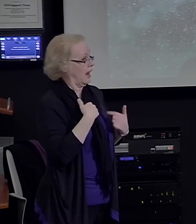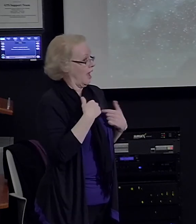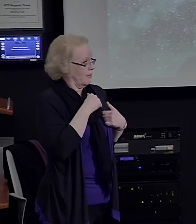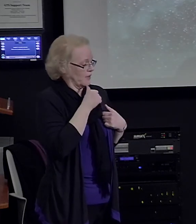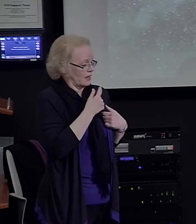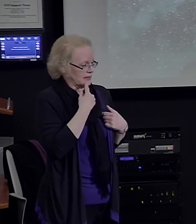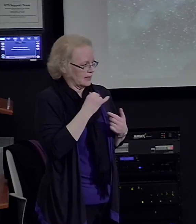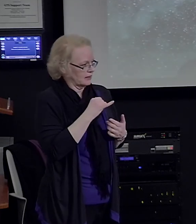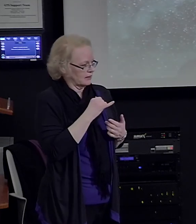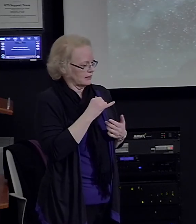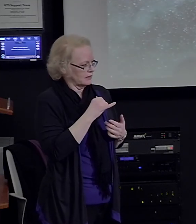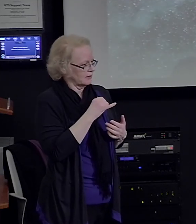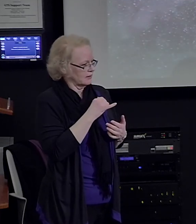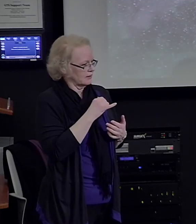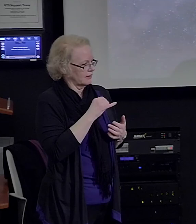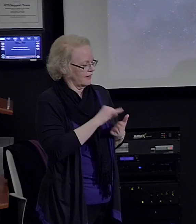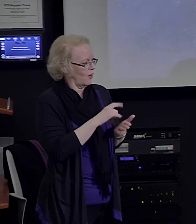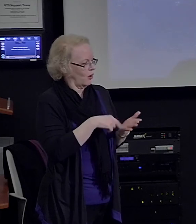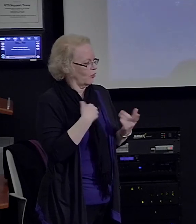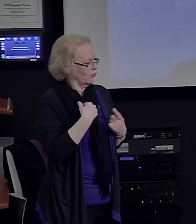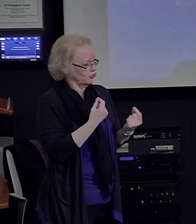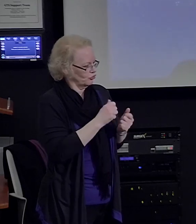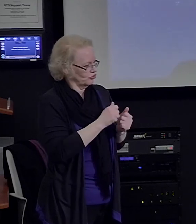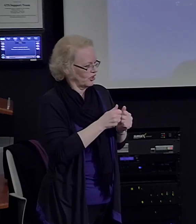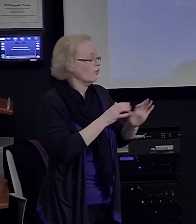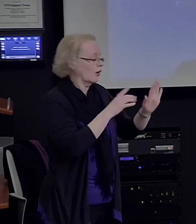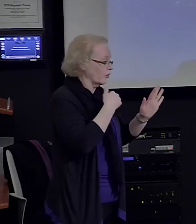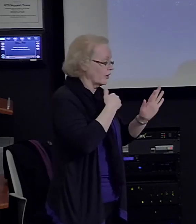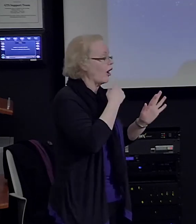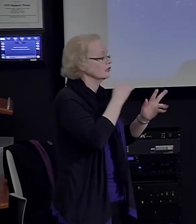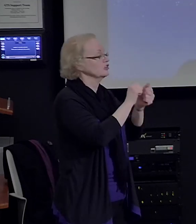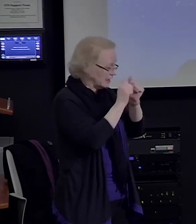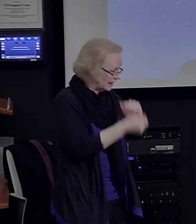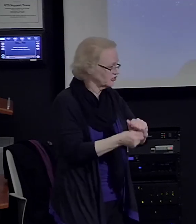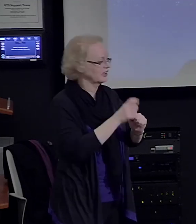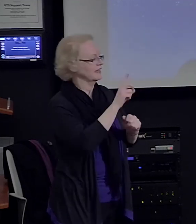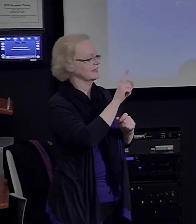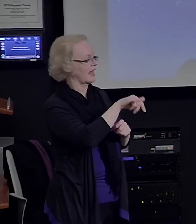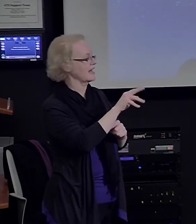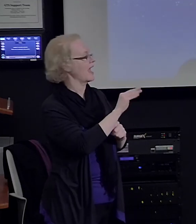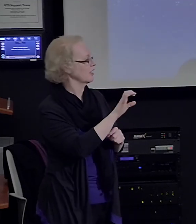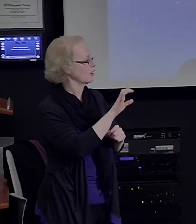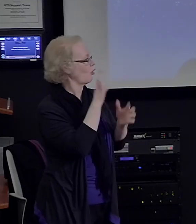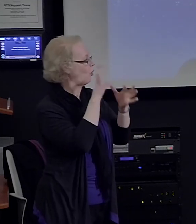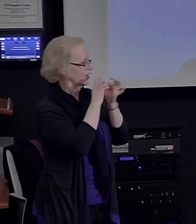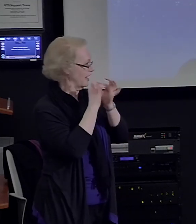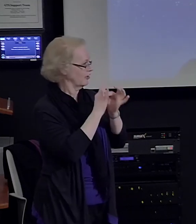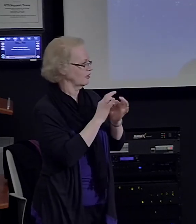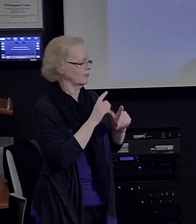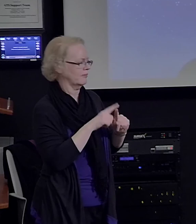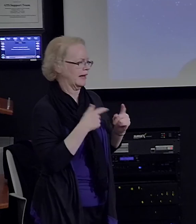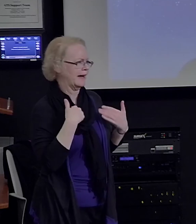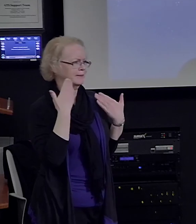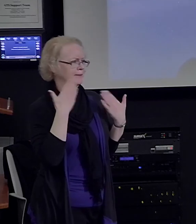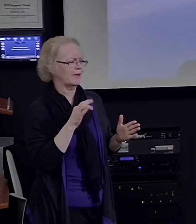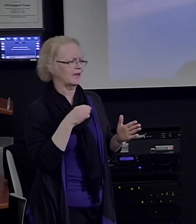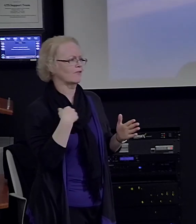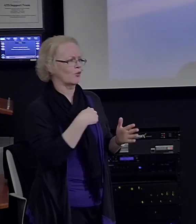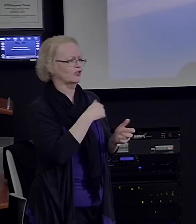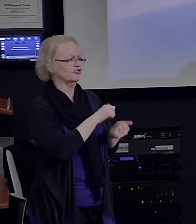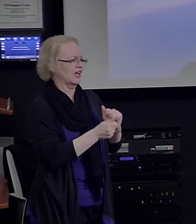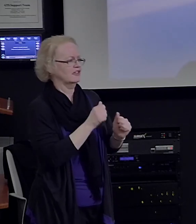what we're doing is changing dynamic coordination but i don't know if it's changing it in the same way